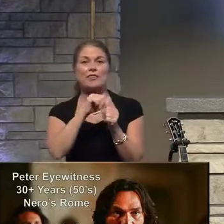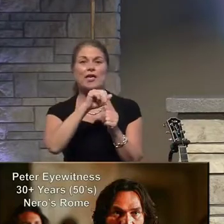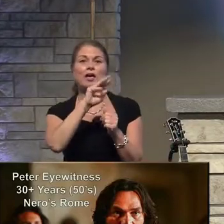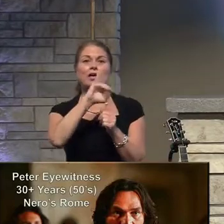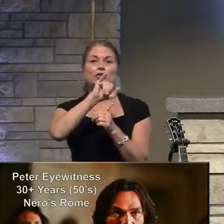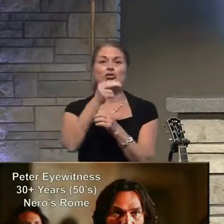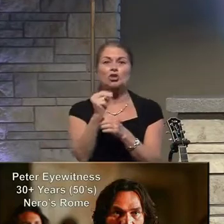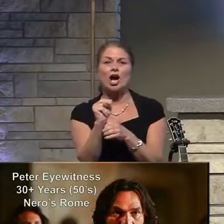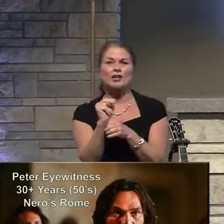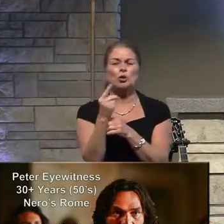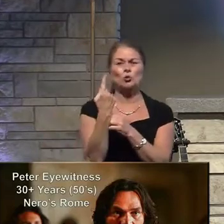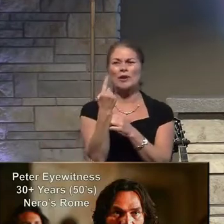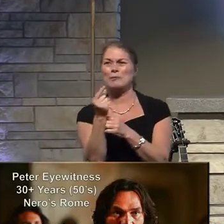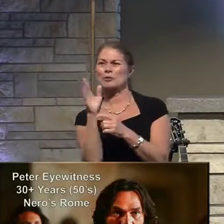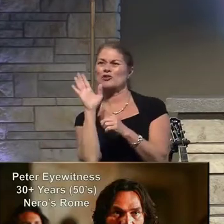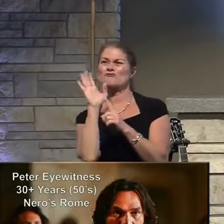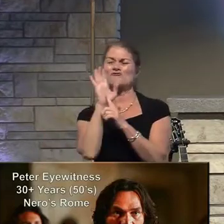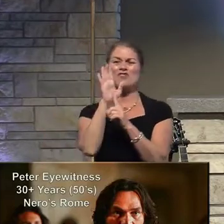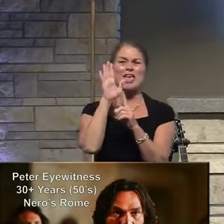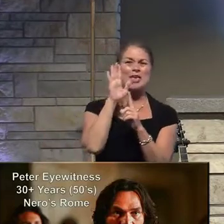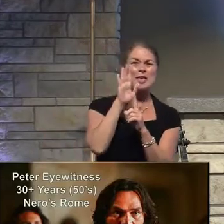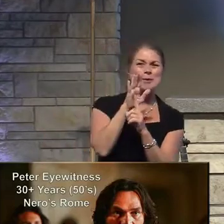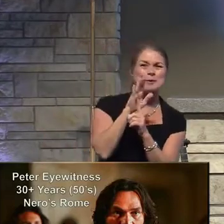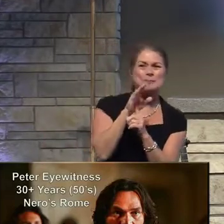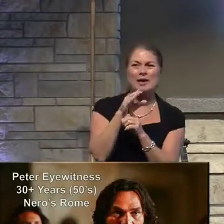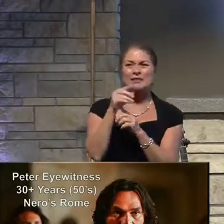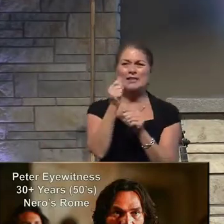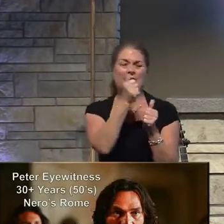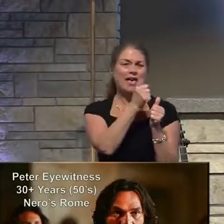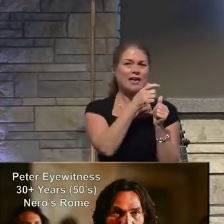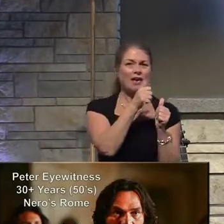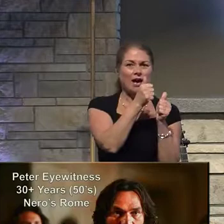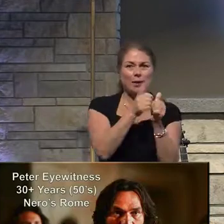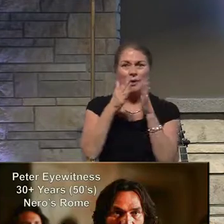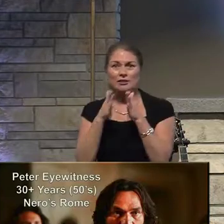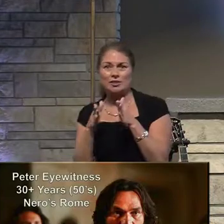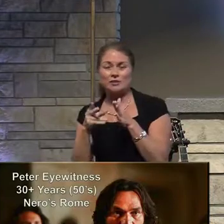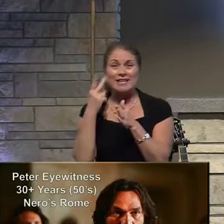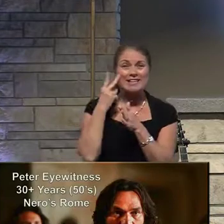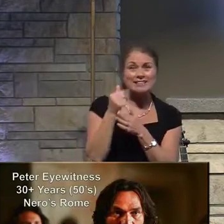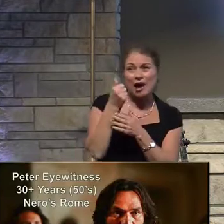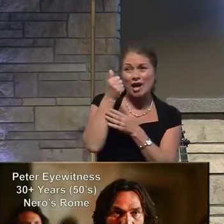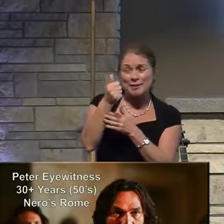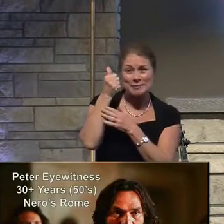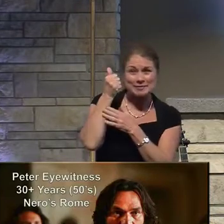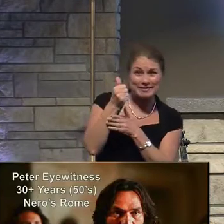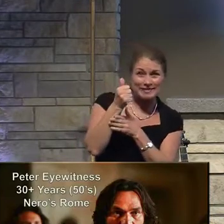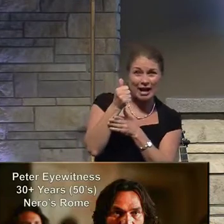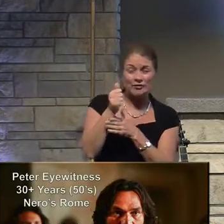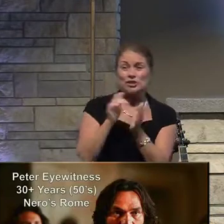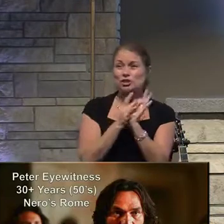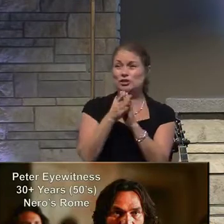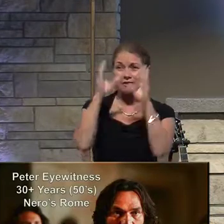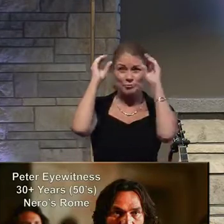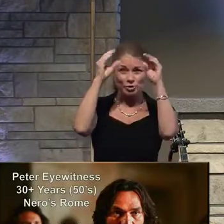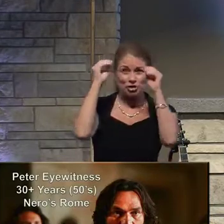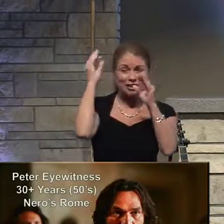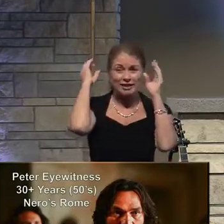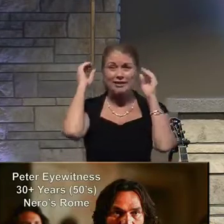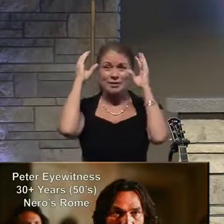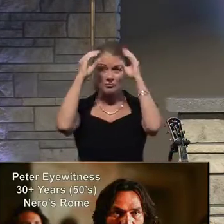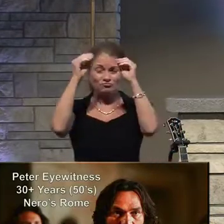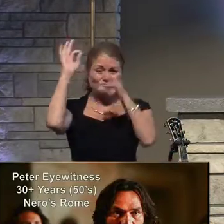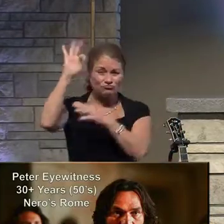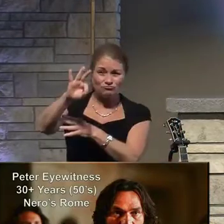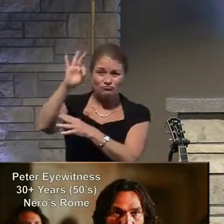famous apostles. He was an eyewitness. He heard and saw with his own eyes the preaching and the teaching of Jesus. He witnessed